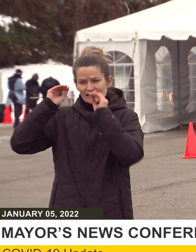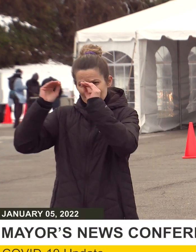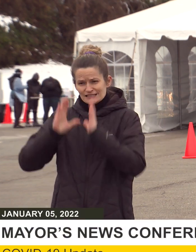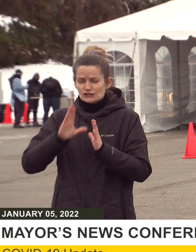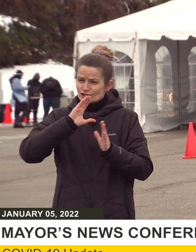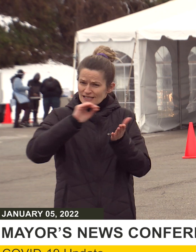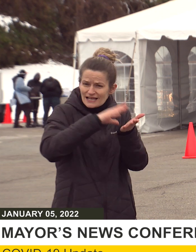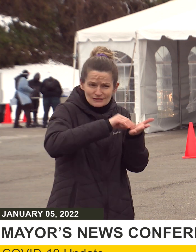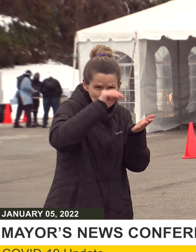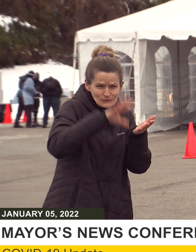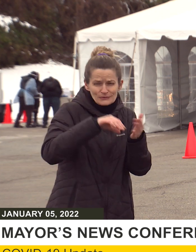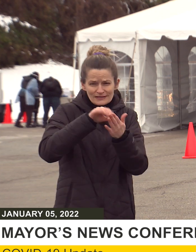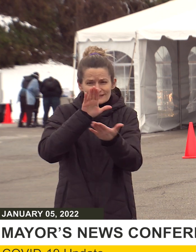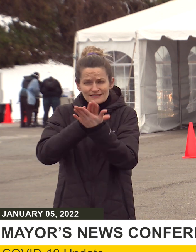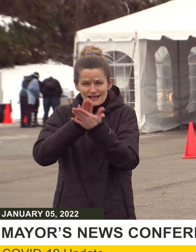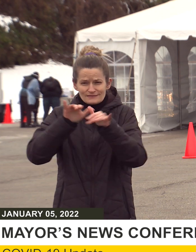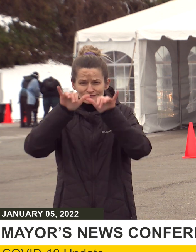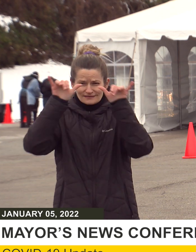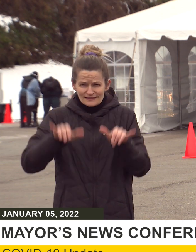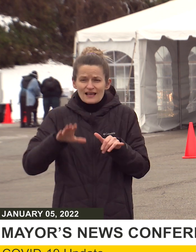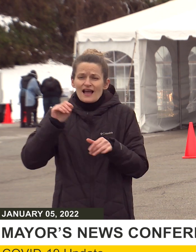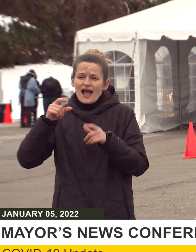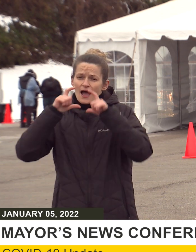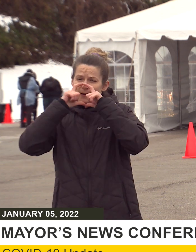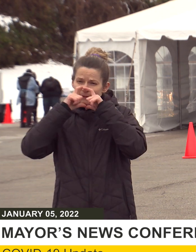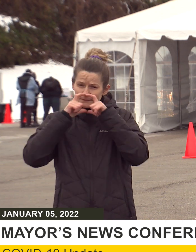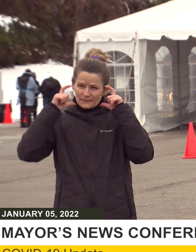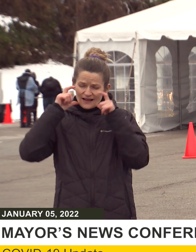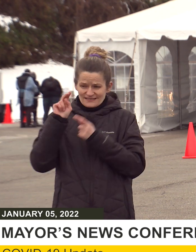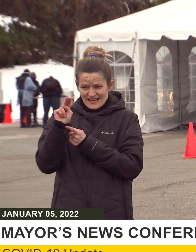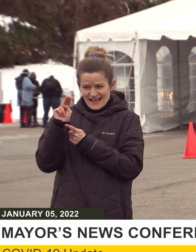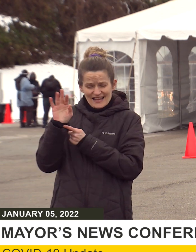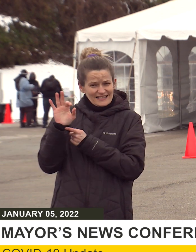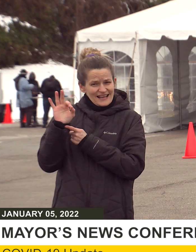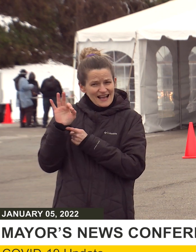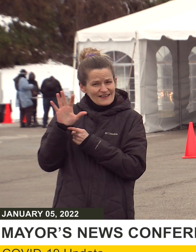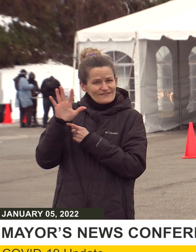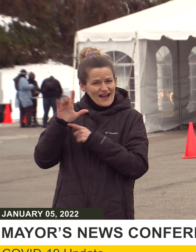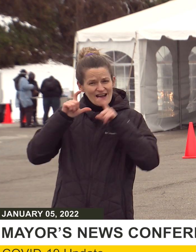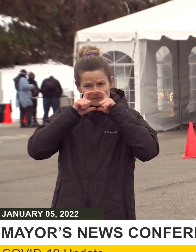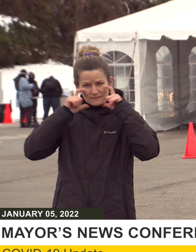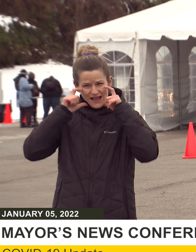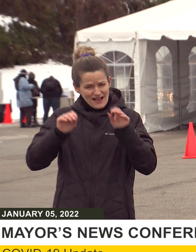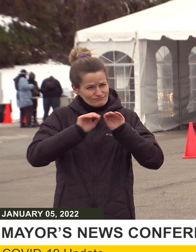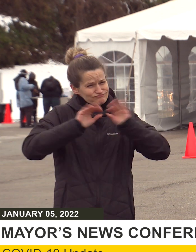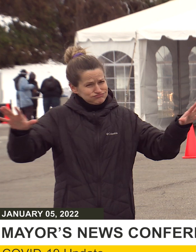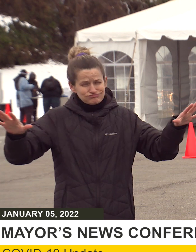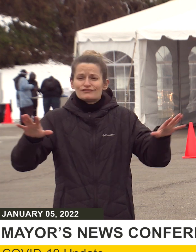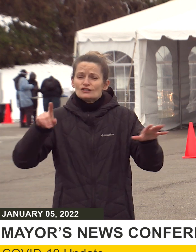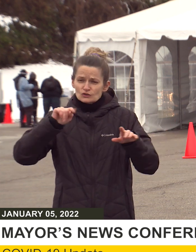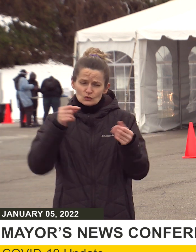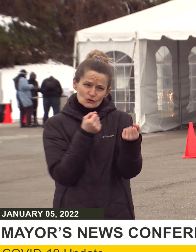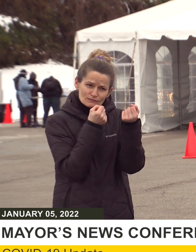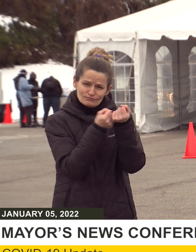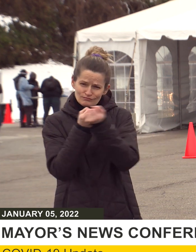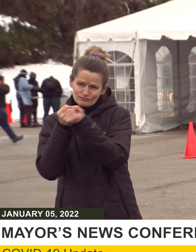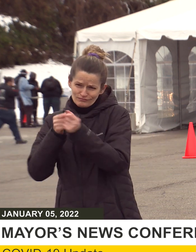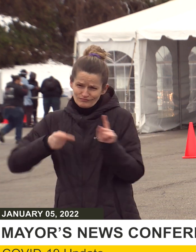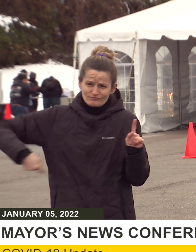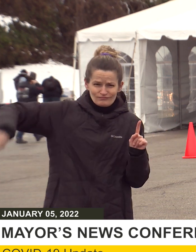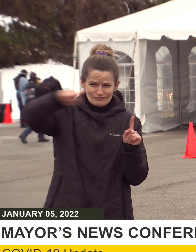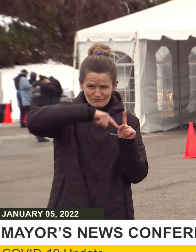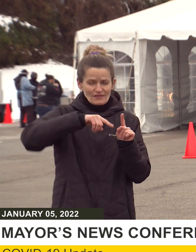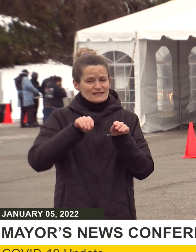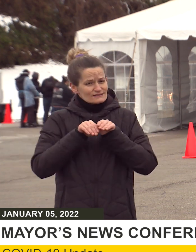school system to support in-school mitigation efforts. In order to limit the spread in our schools and protect our young people, teachers, parents,